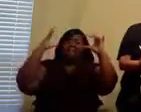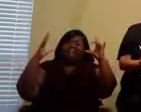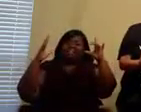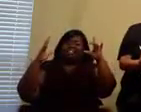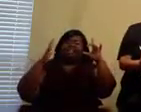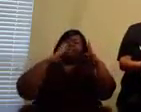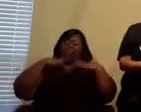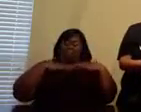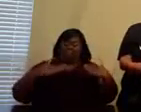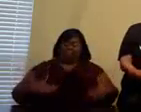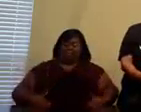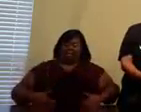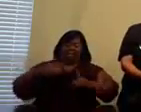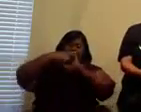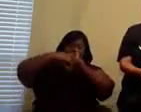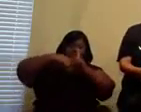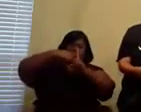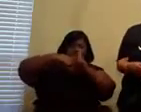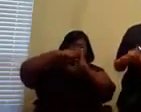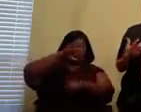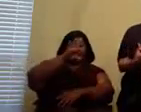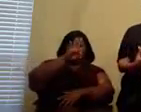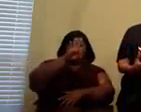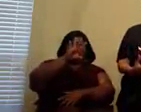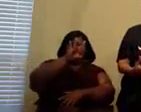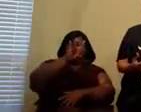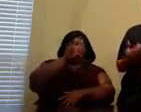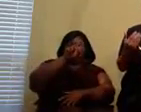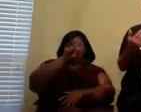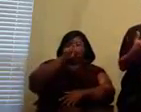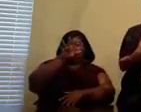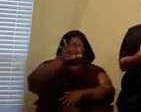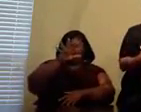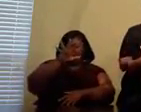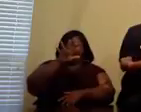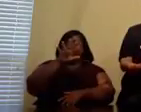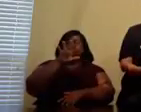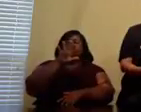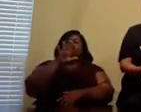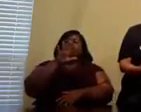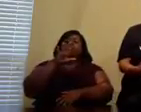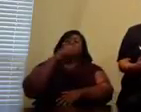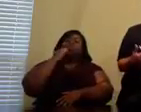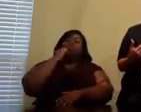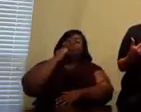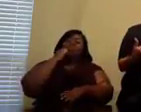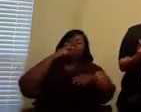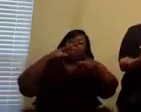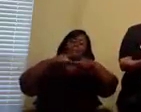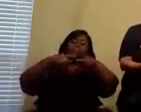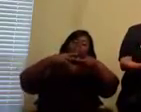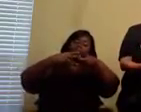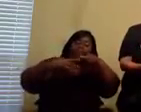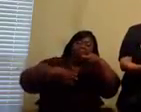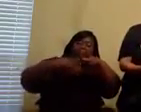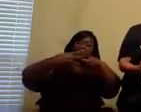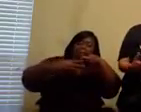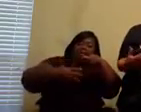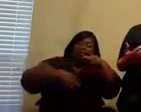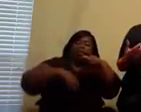98.5 degrees in heat. So we have the heat, we have our flow. Some women